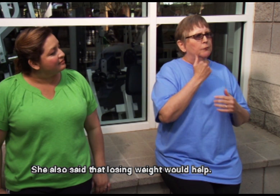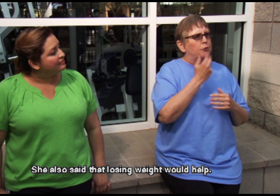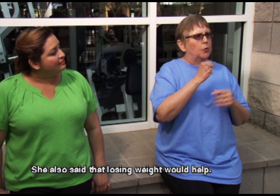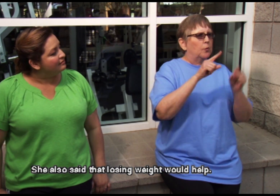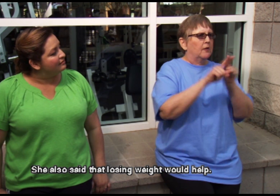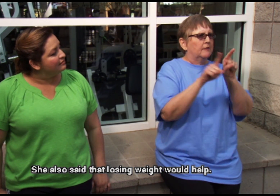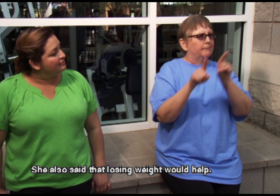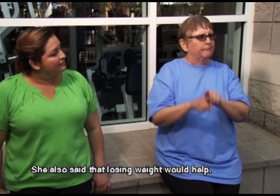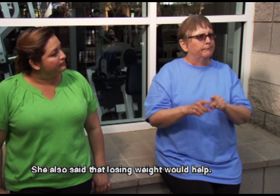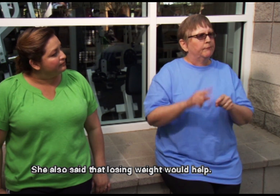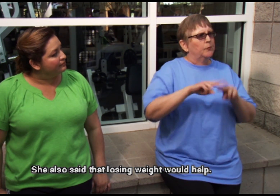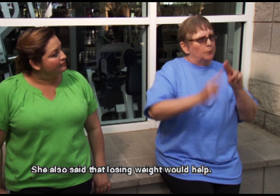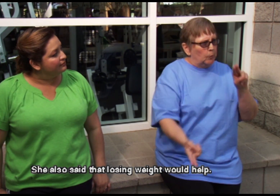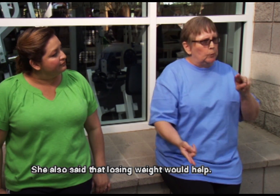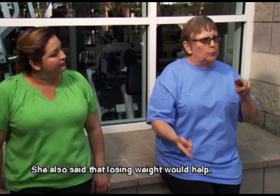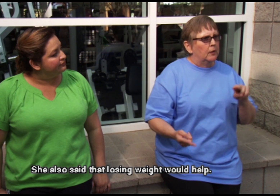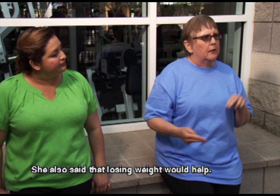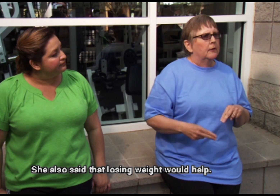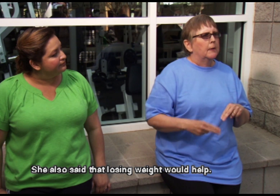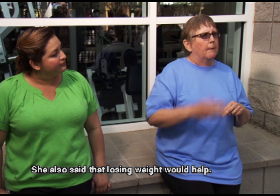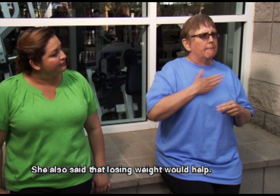She also said that losing weight would help.